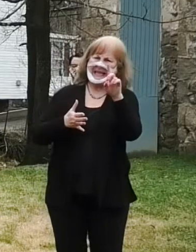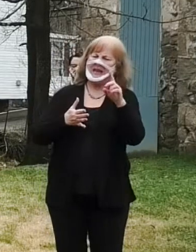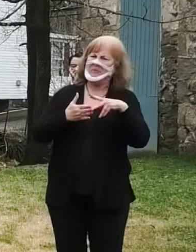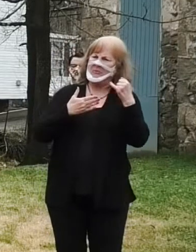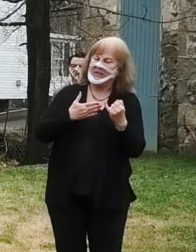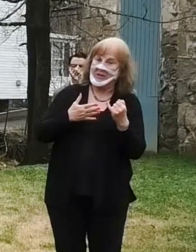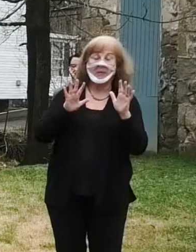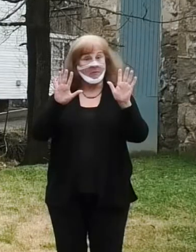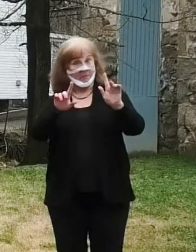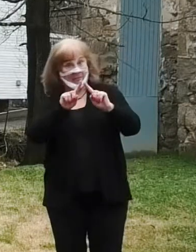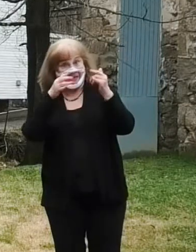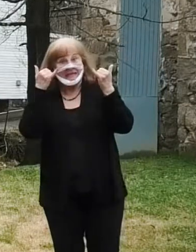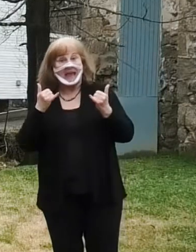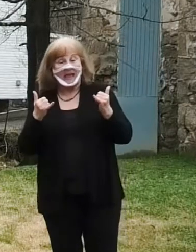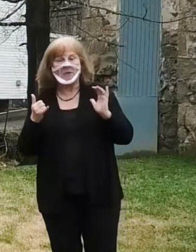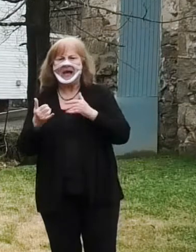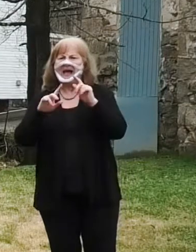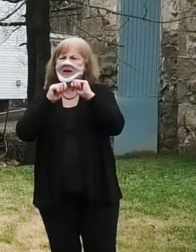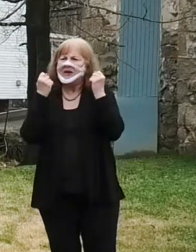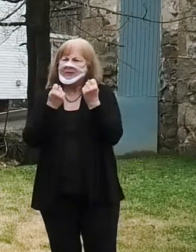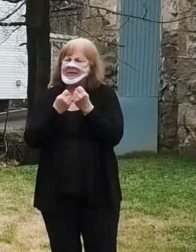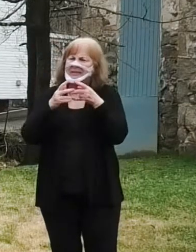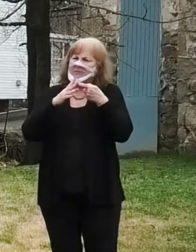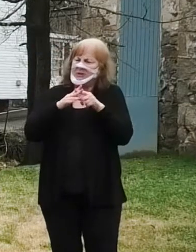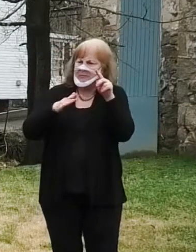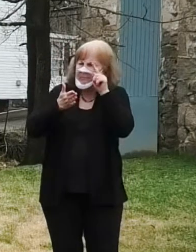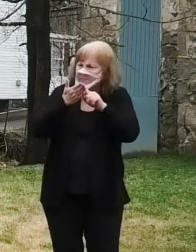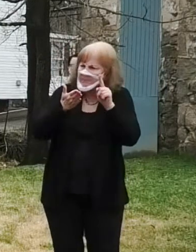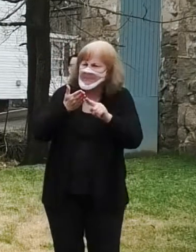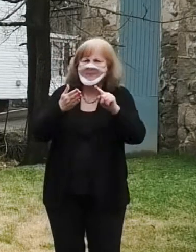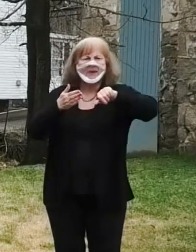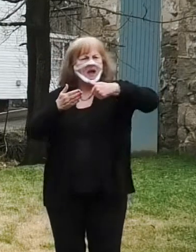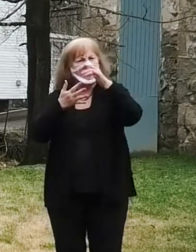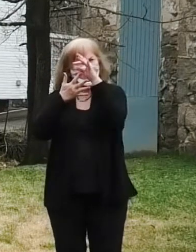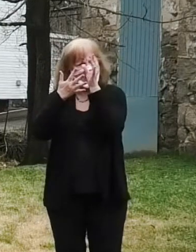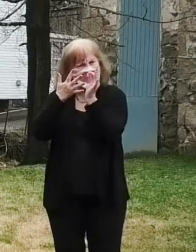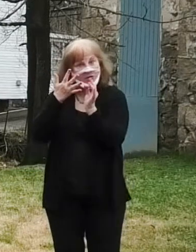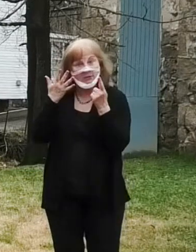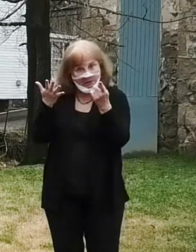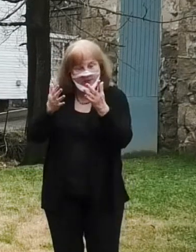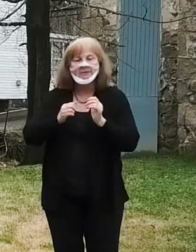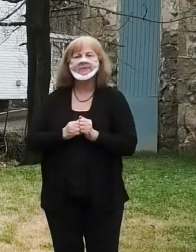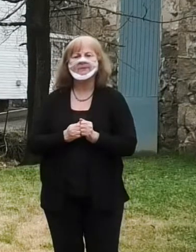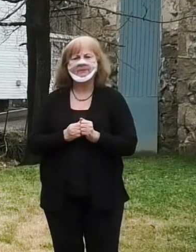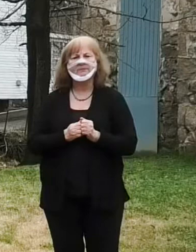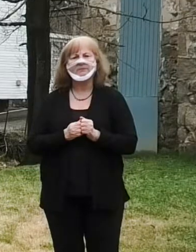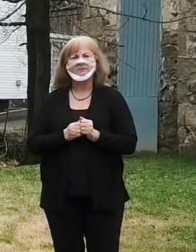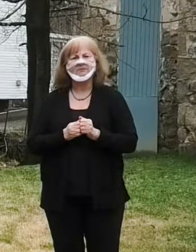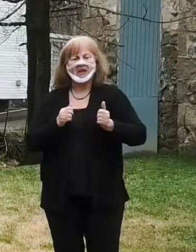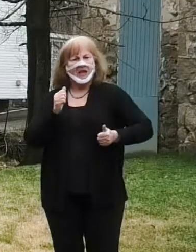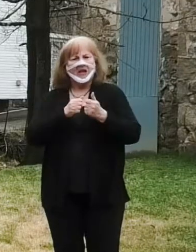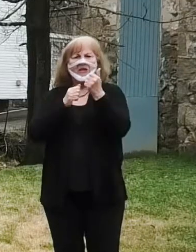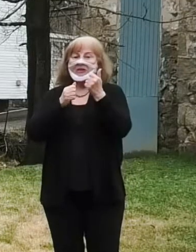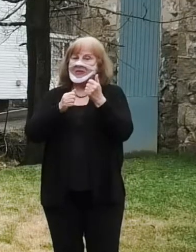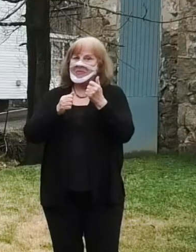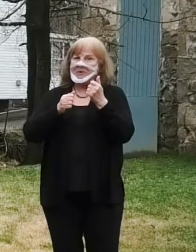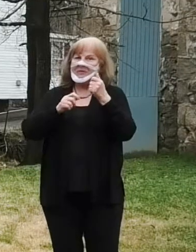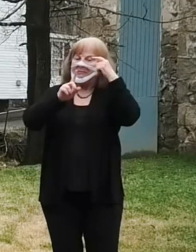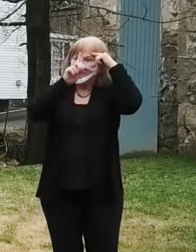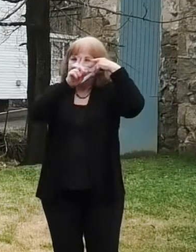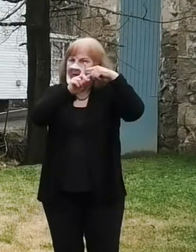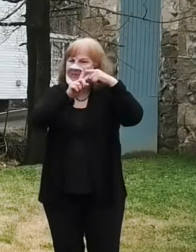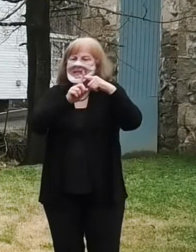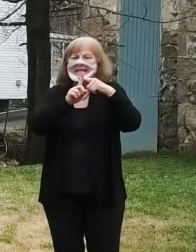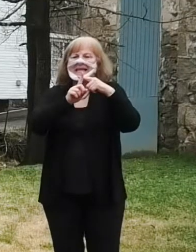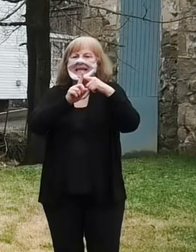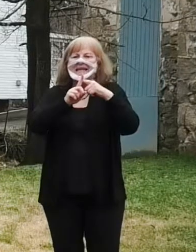At this point, our team began to look at some alternative options. The most promising option was